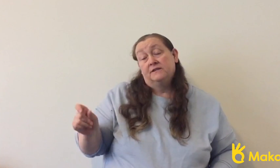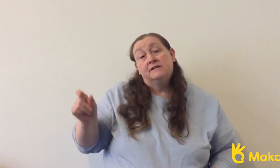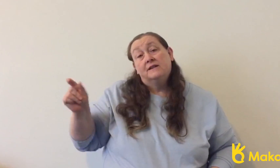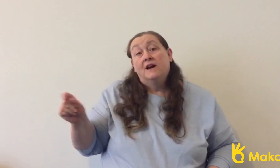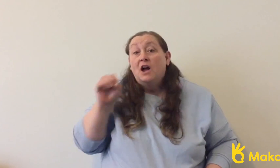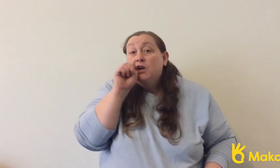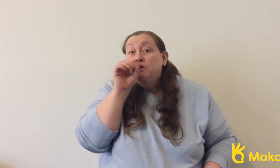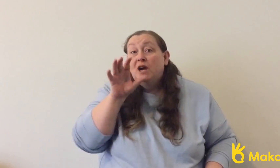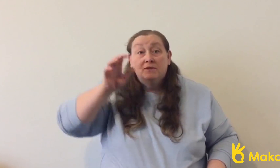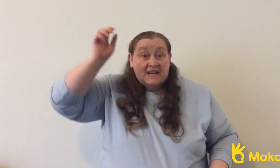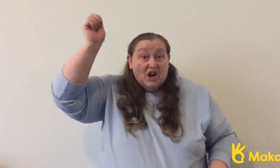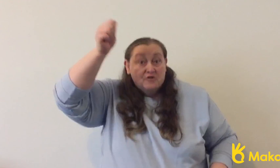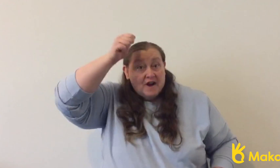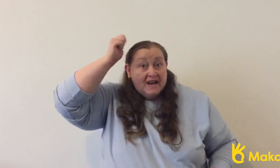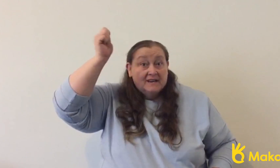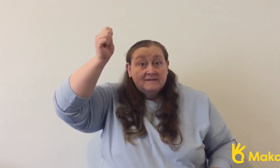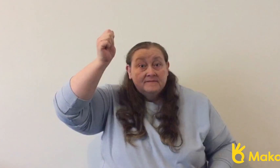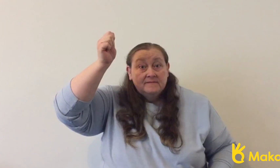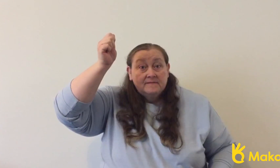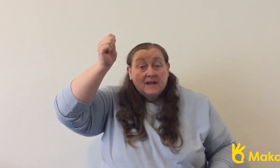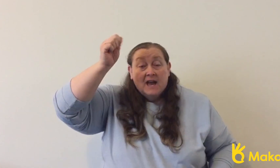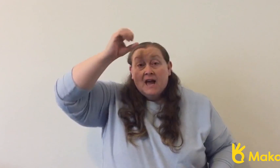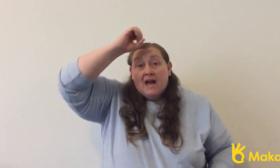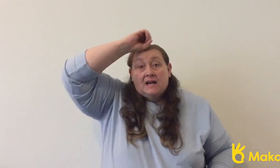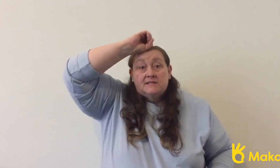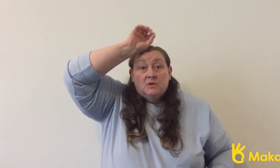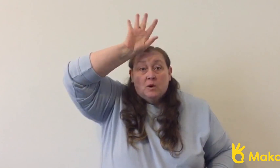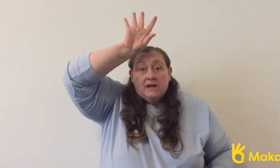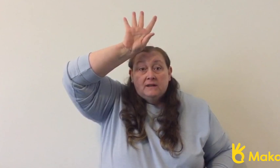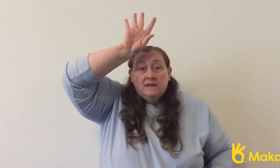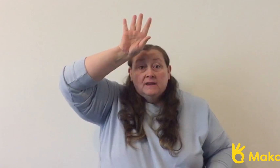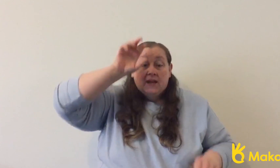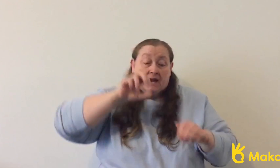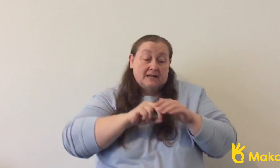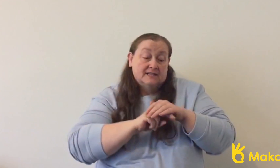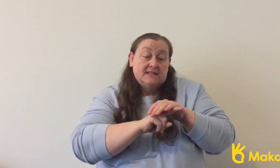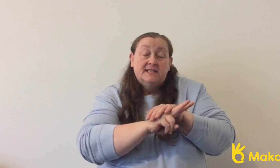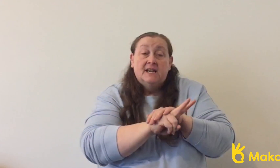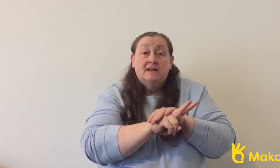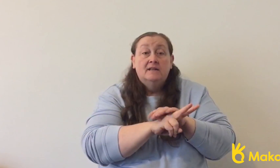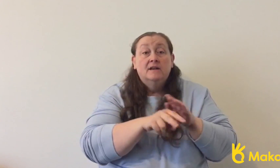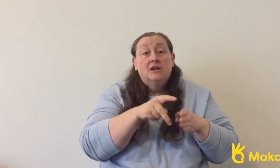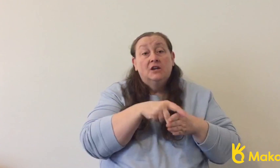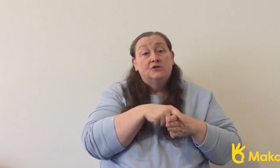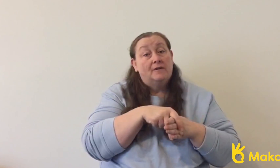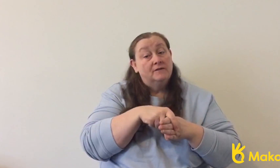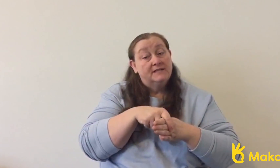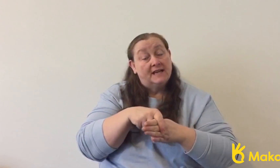villagers shouting hooray as the whale and the snail travel